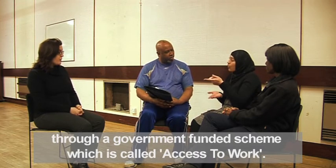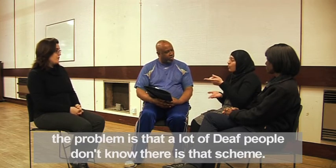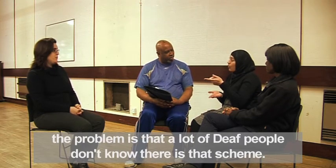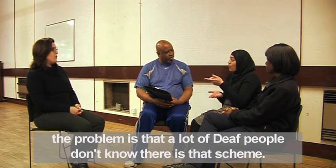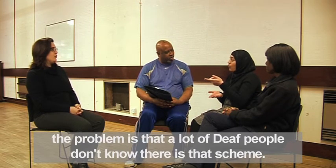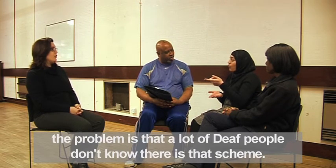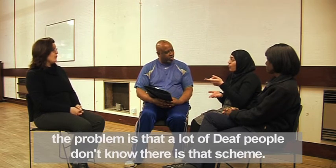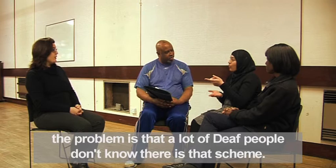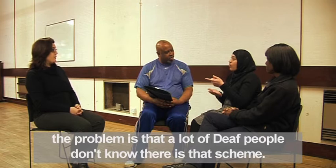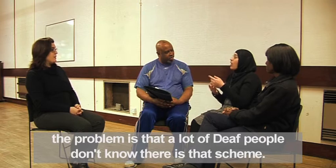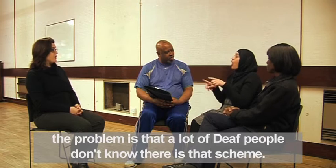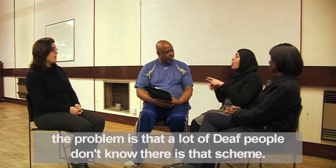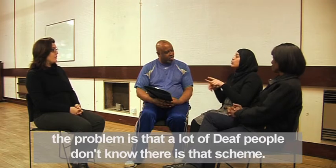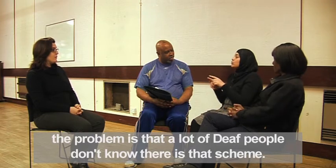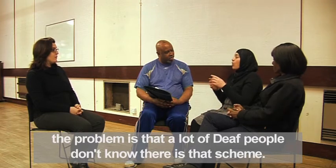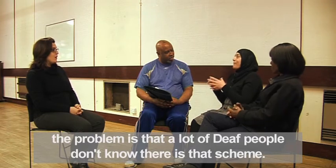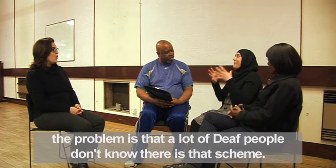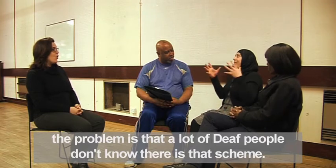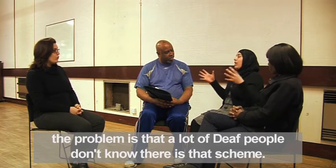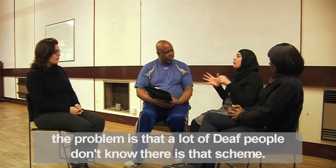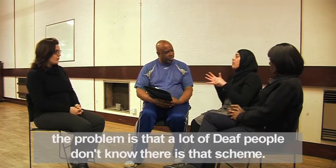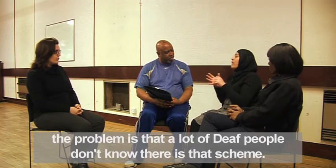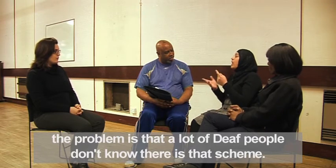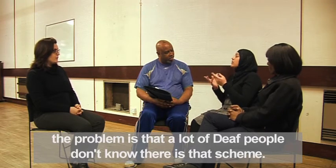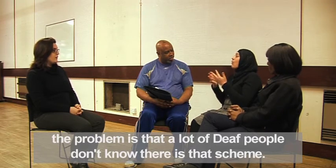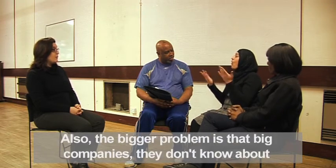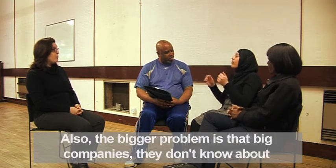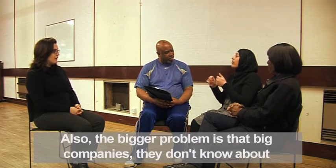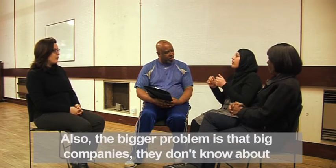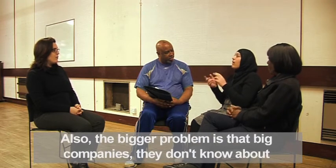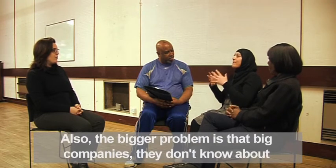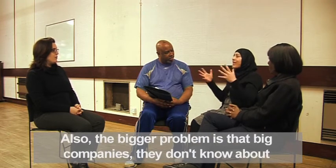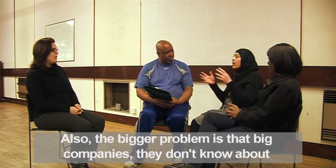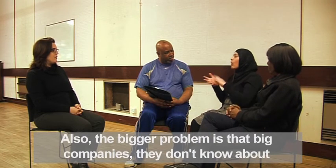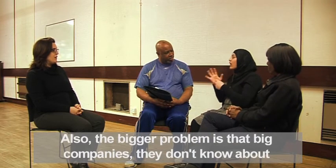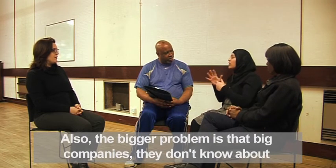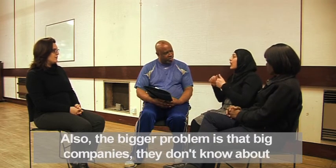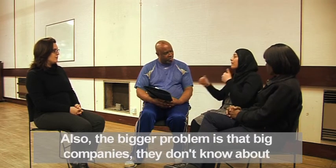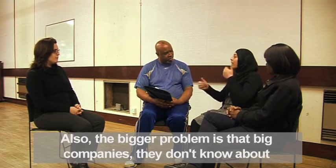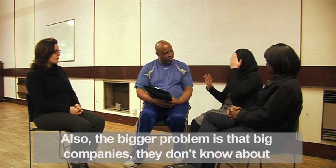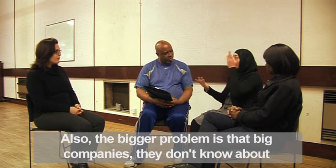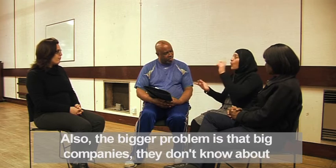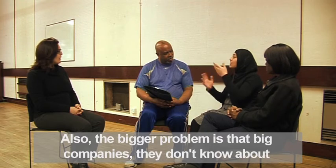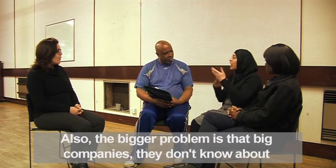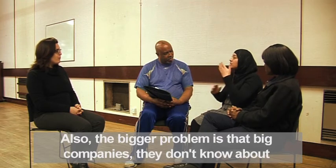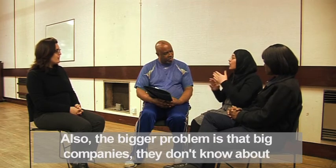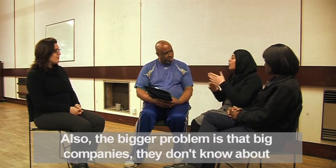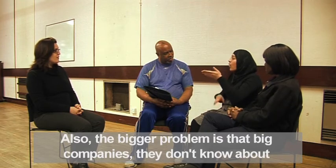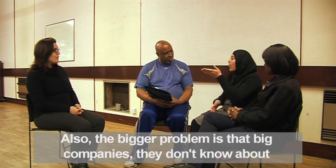deaf people don't know there is that scheme. Also, the bigger problem is that big companies, they don't